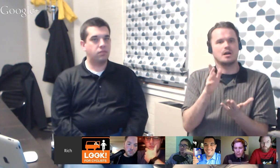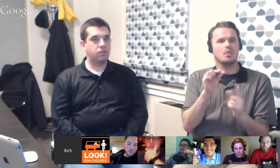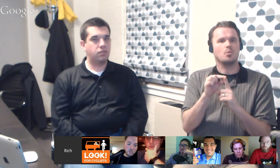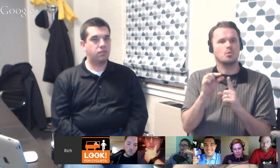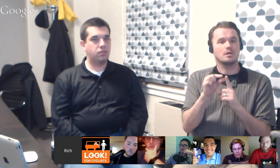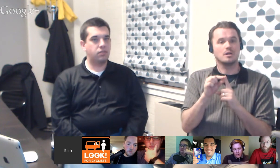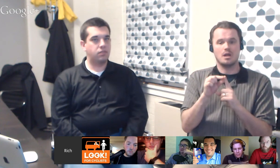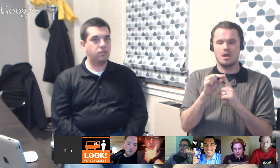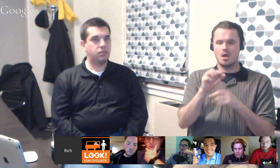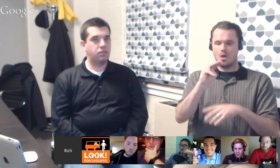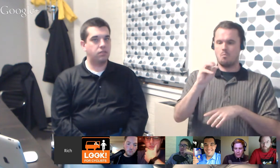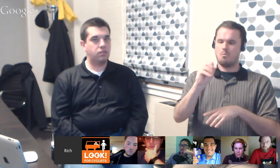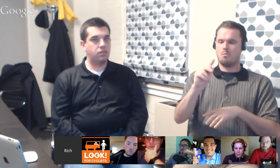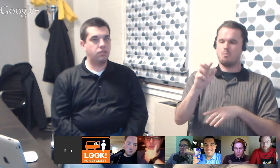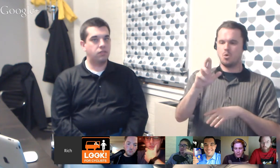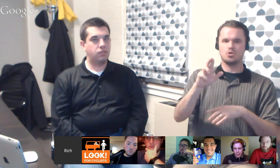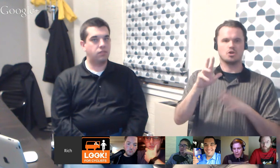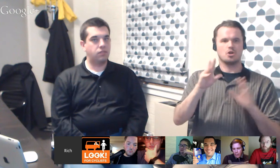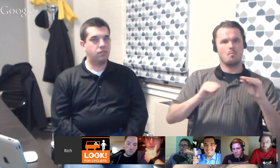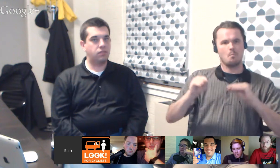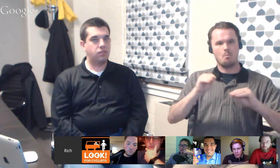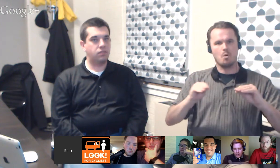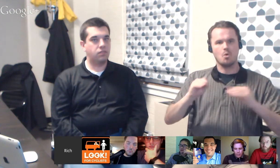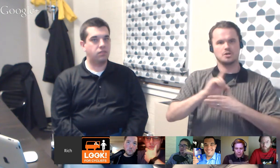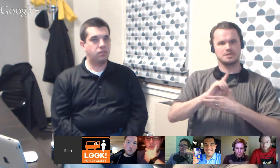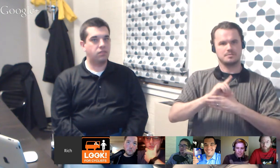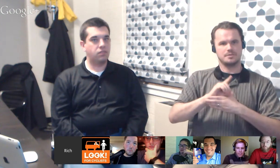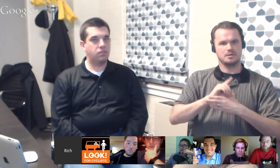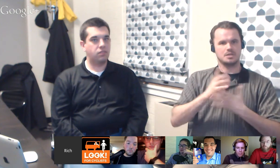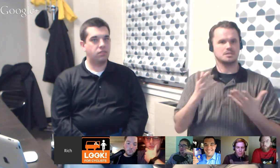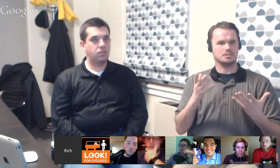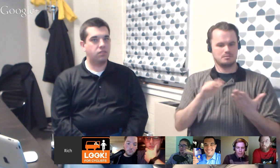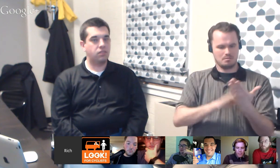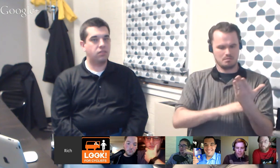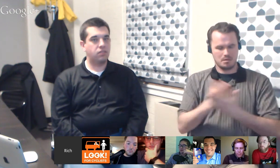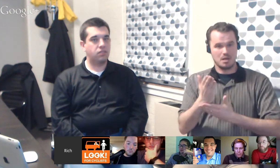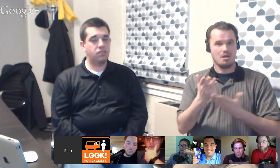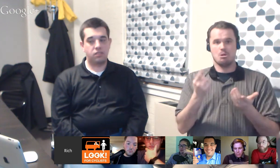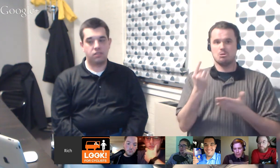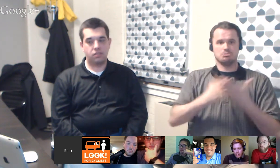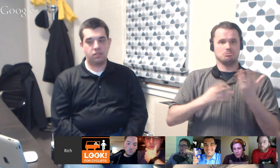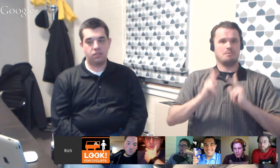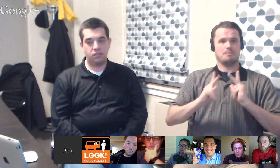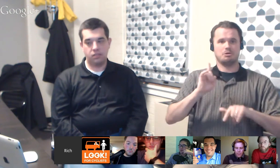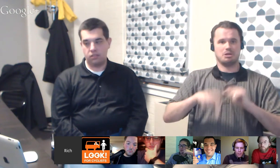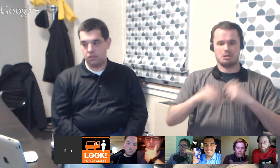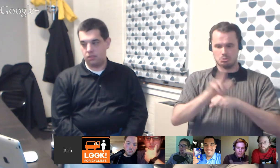motor disabilities and physical disabilities, like Hal was mentioning. Some people may not be able to use a